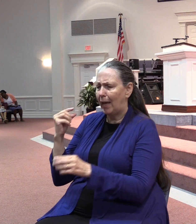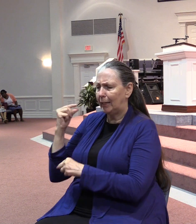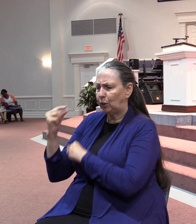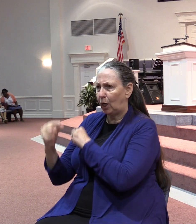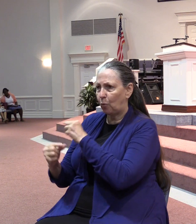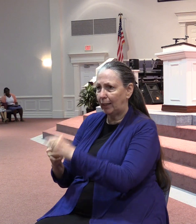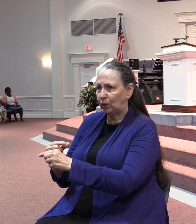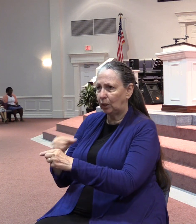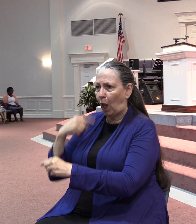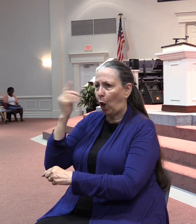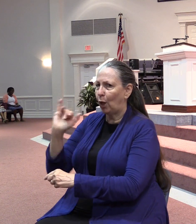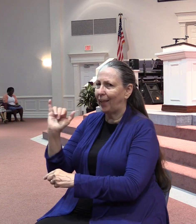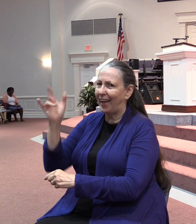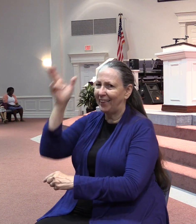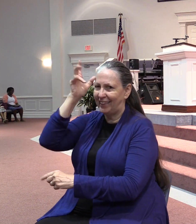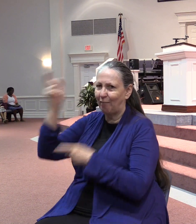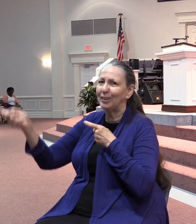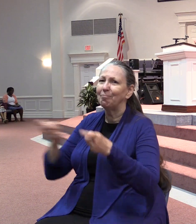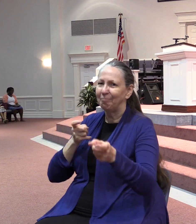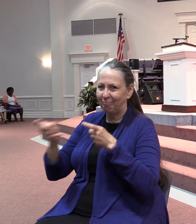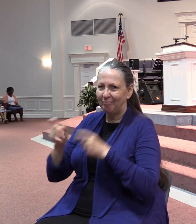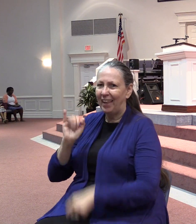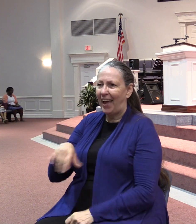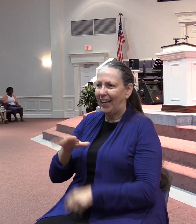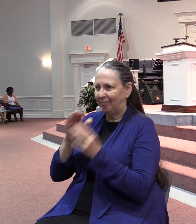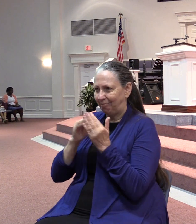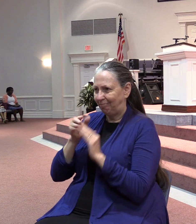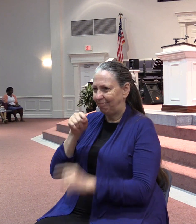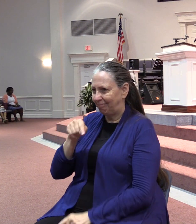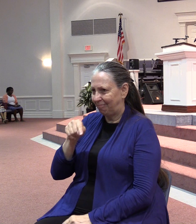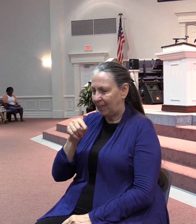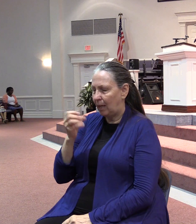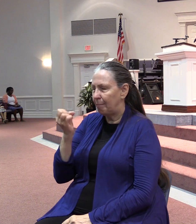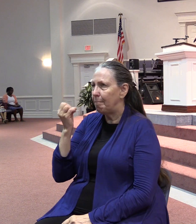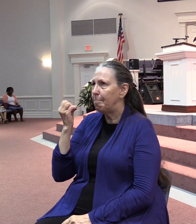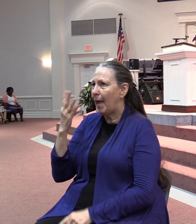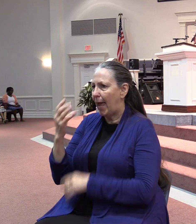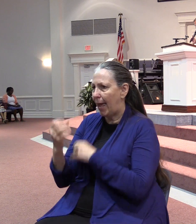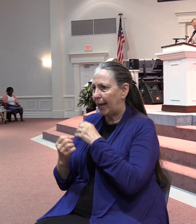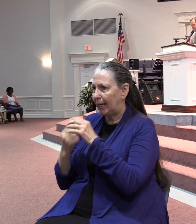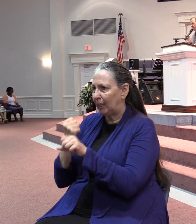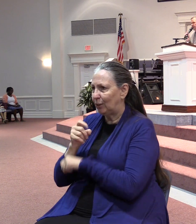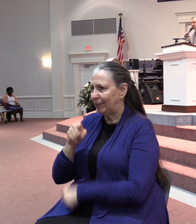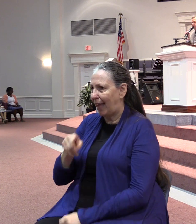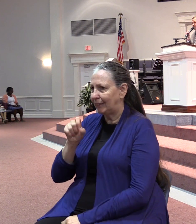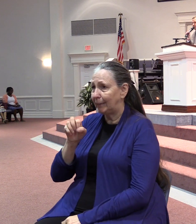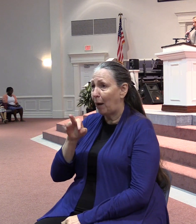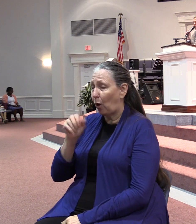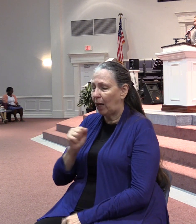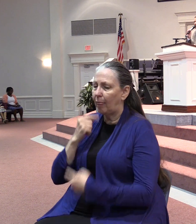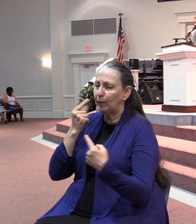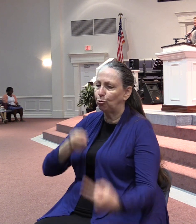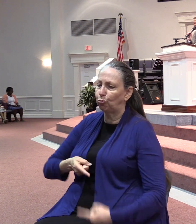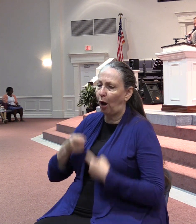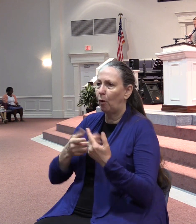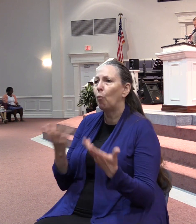it looked like the enemy was in control in that city. Even though for decades upon decades the city of Samaria struggled